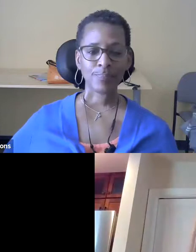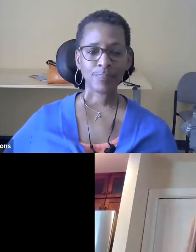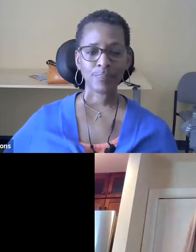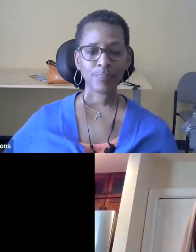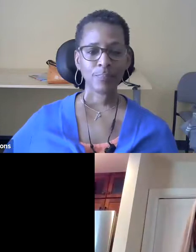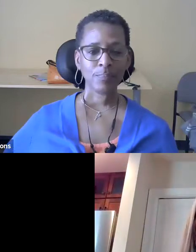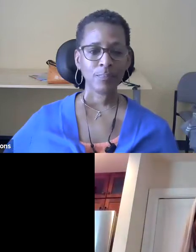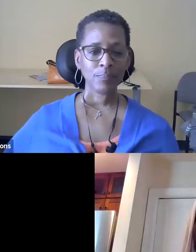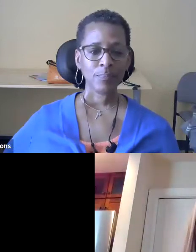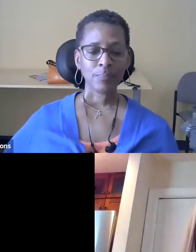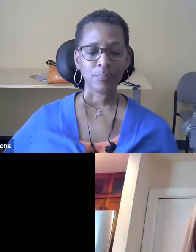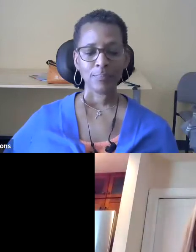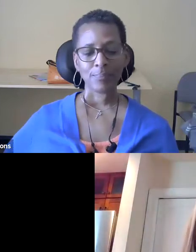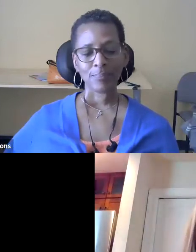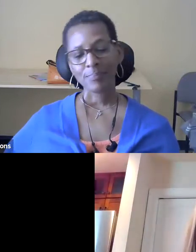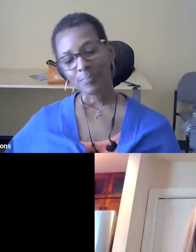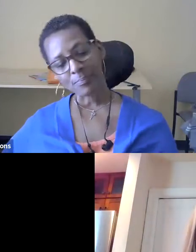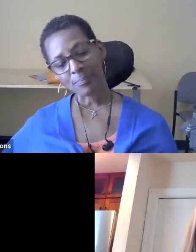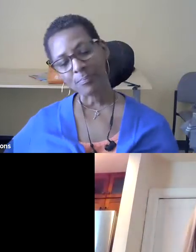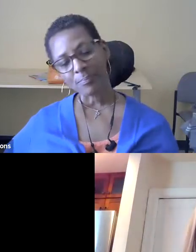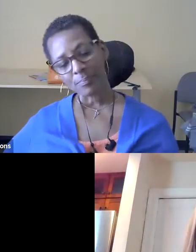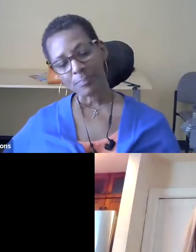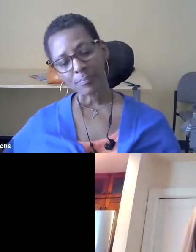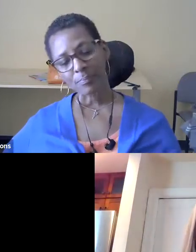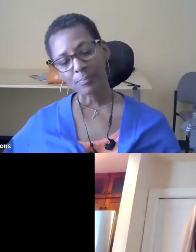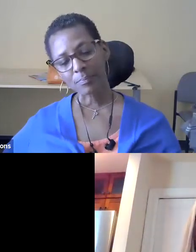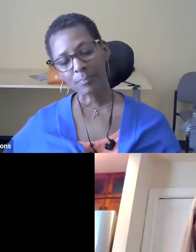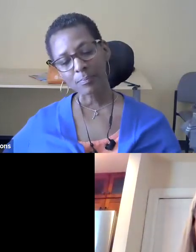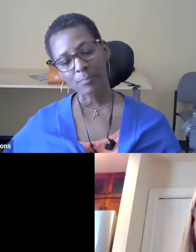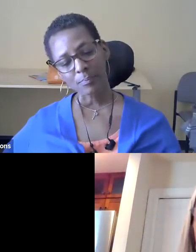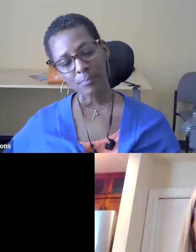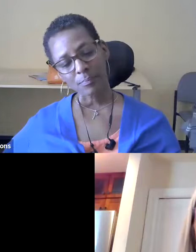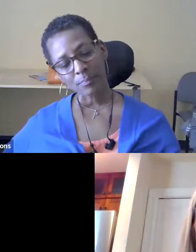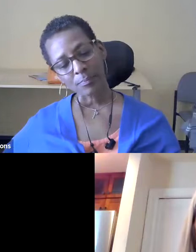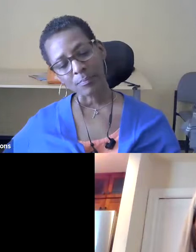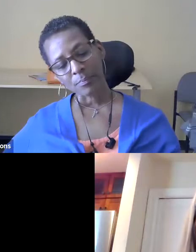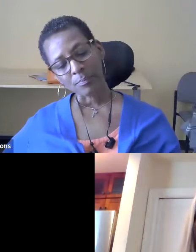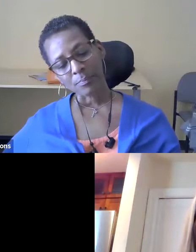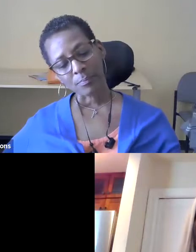morning, good afternoon, everybody. Thank you for joining us today.